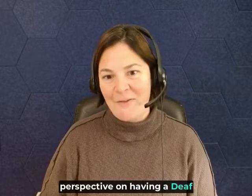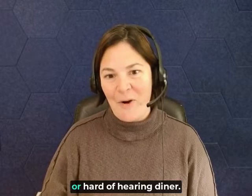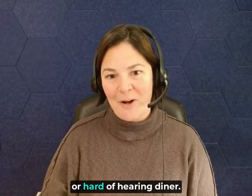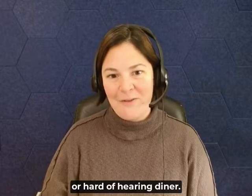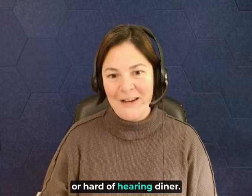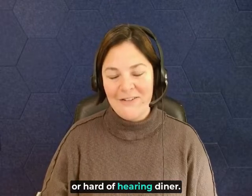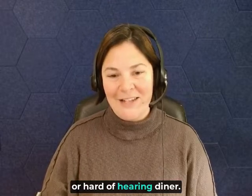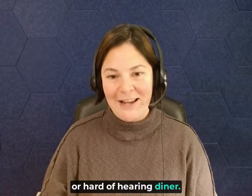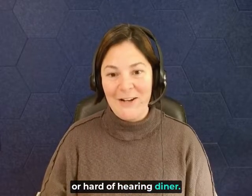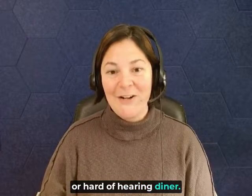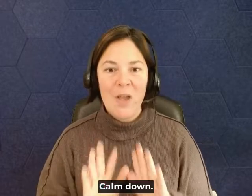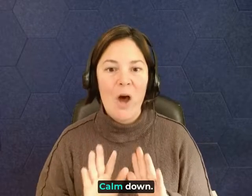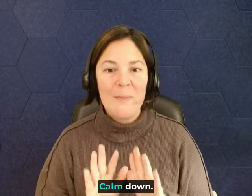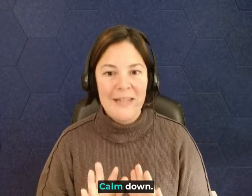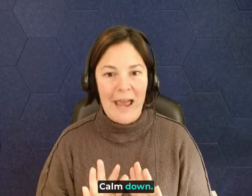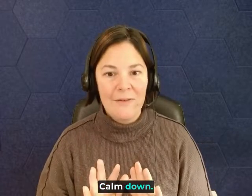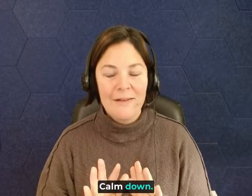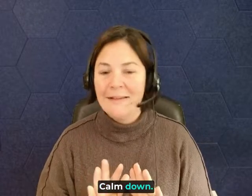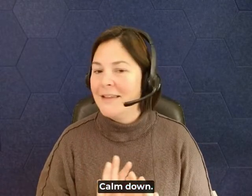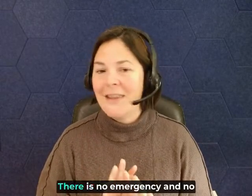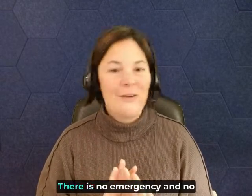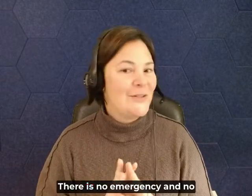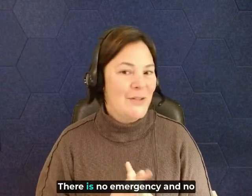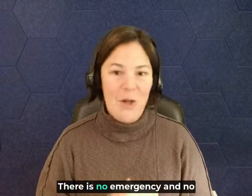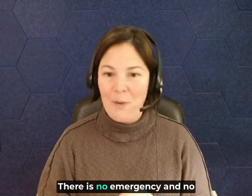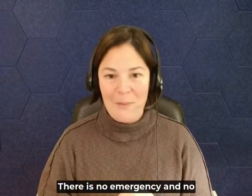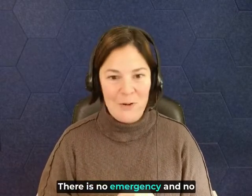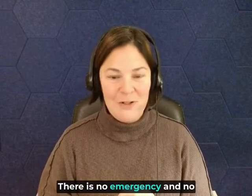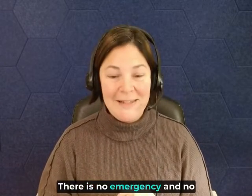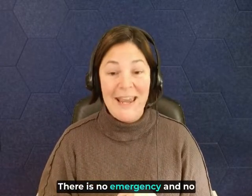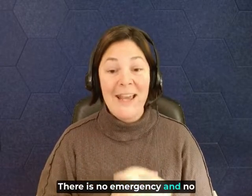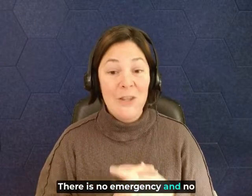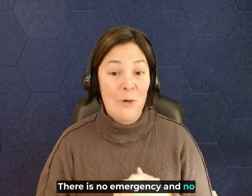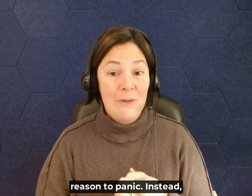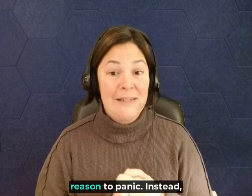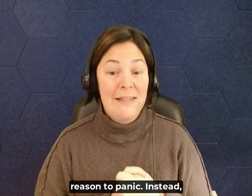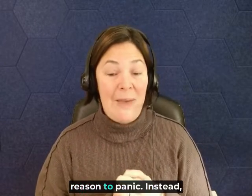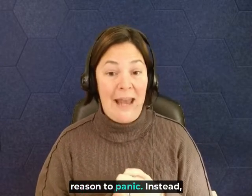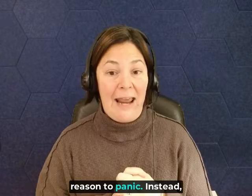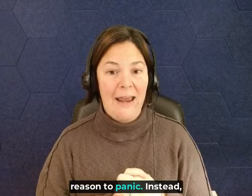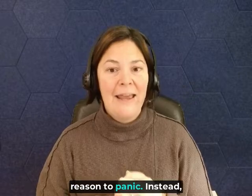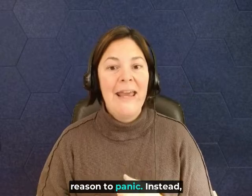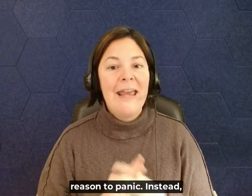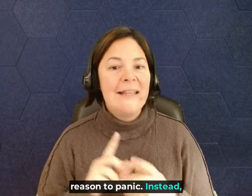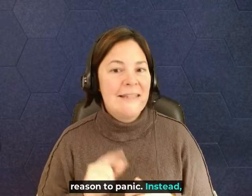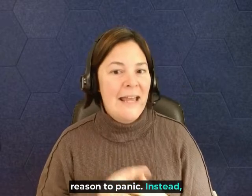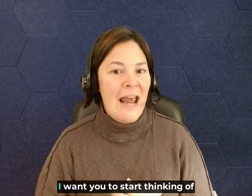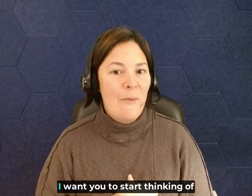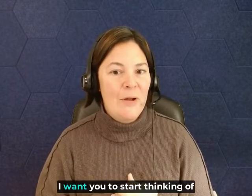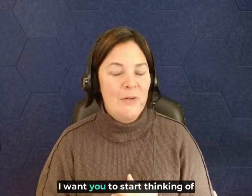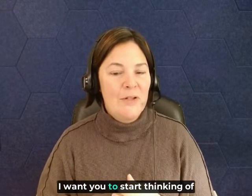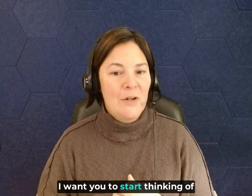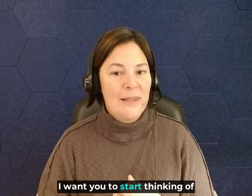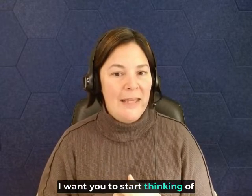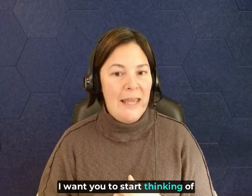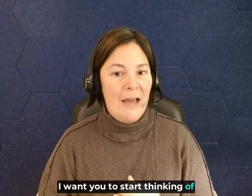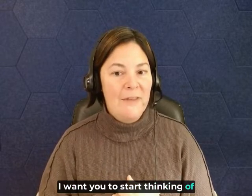or hard of hearing diner. Calm down. There is no emergency and no reason to panic. Instead, I want you to start thinking of this